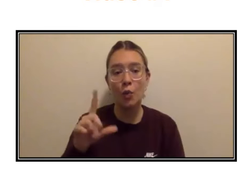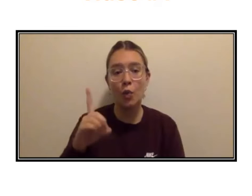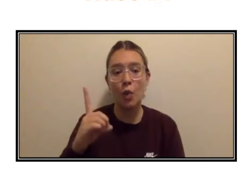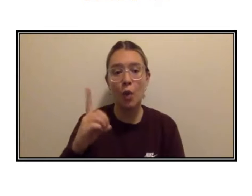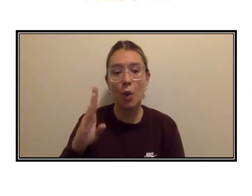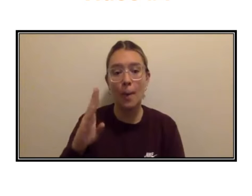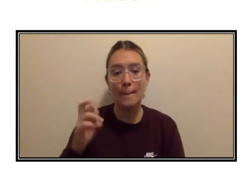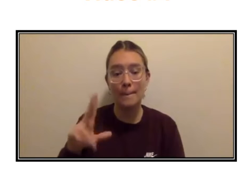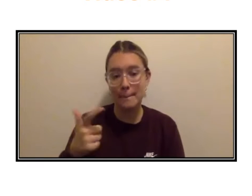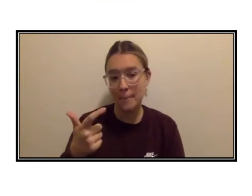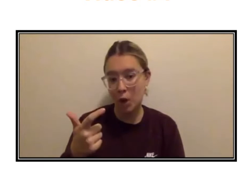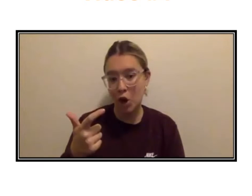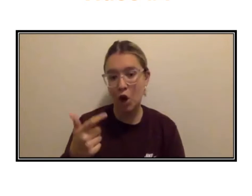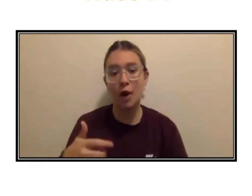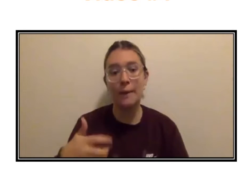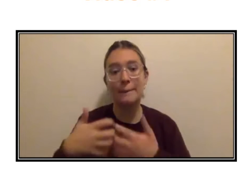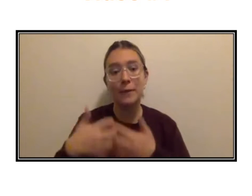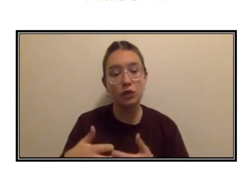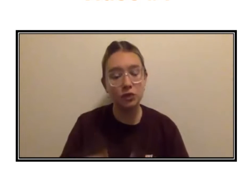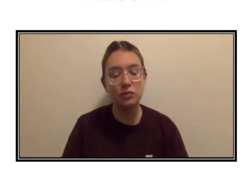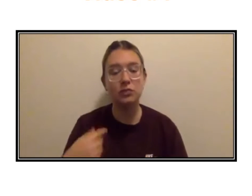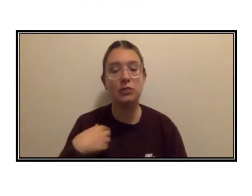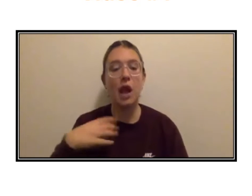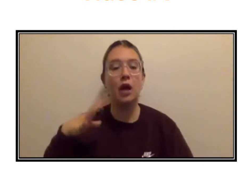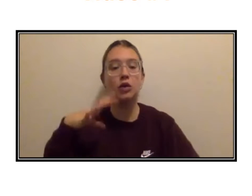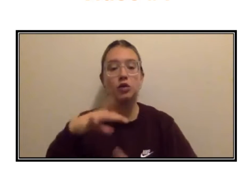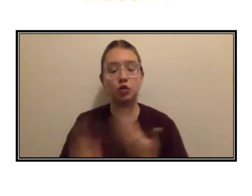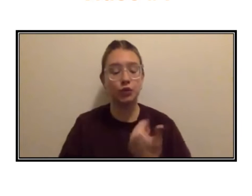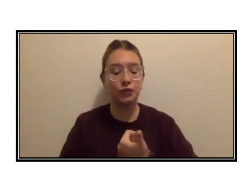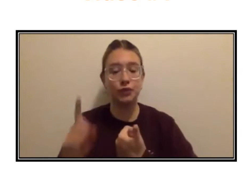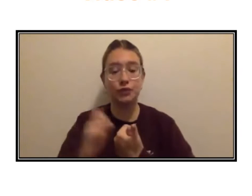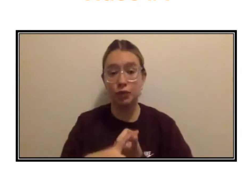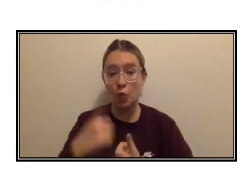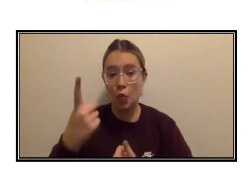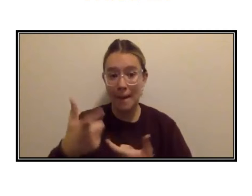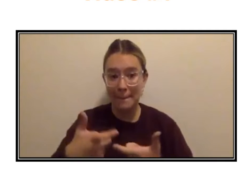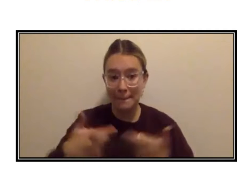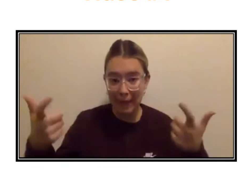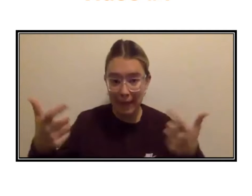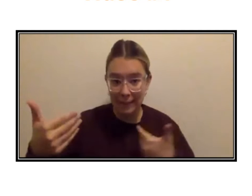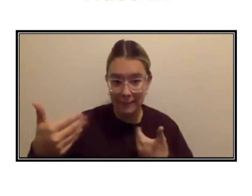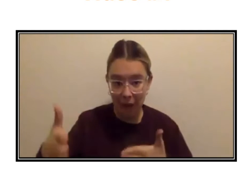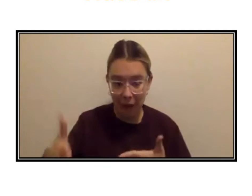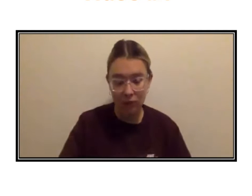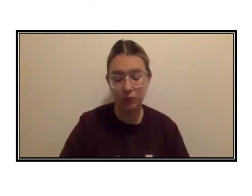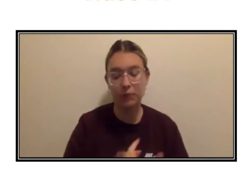machine. Great. Now, this is Rube Goldberg machine,